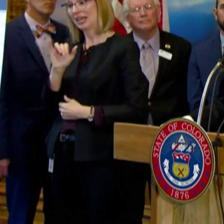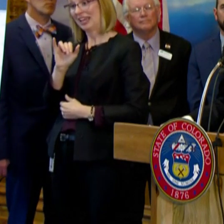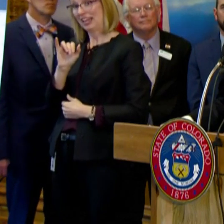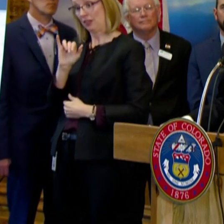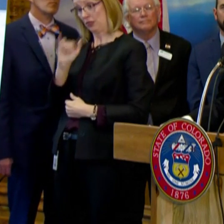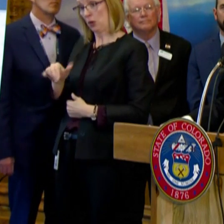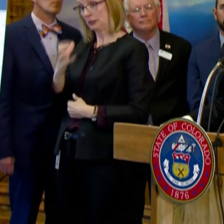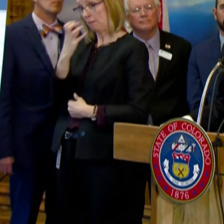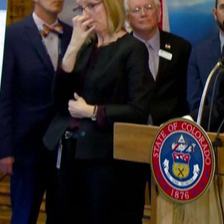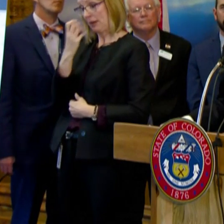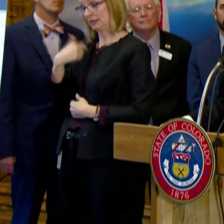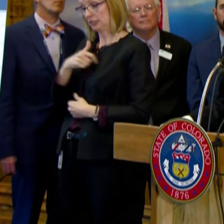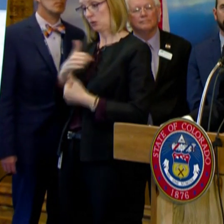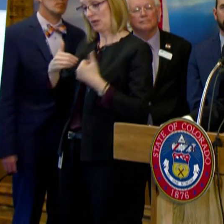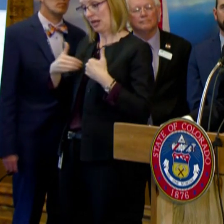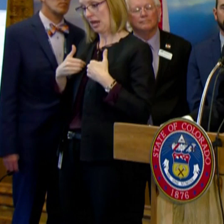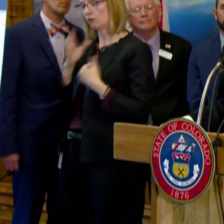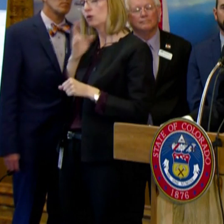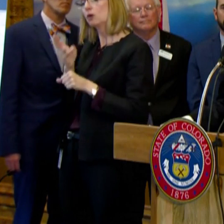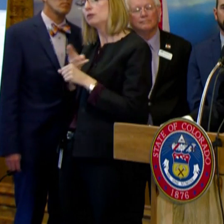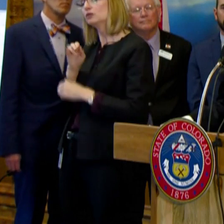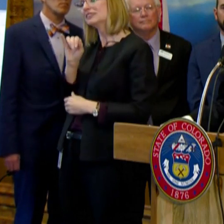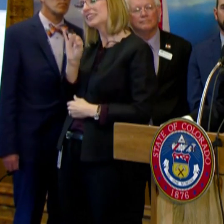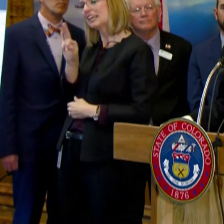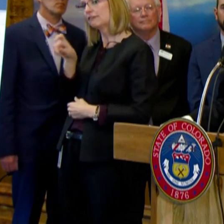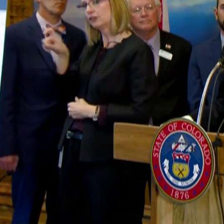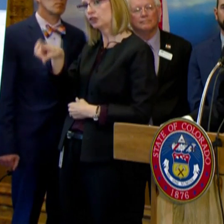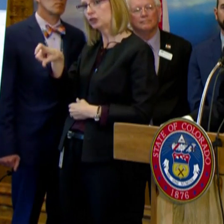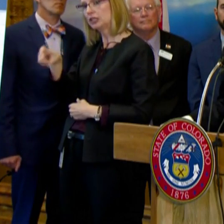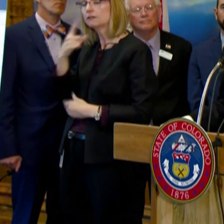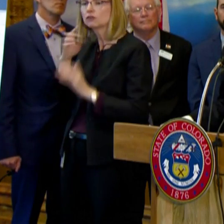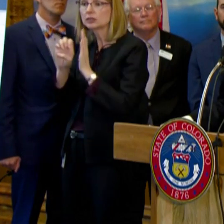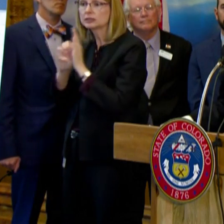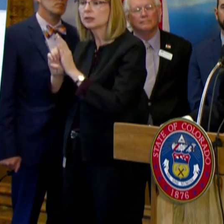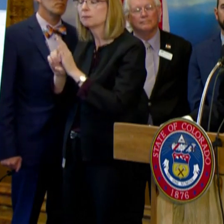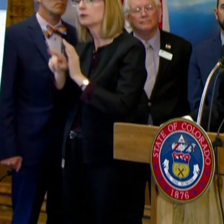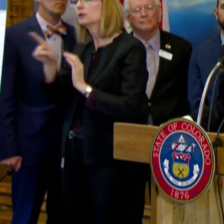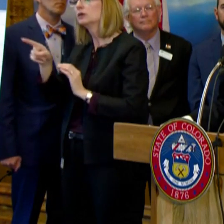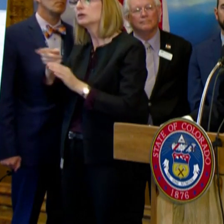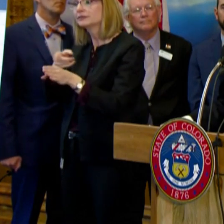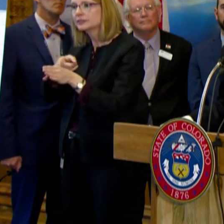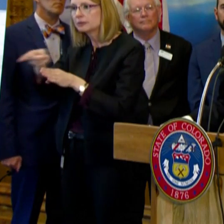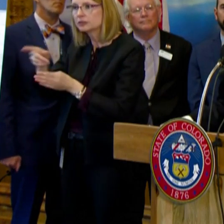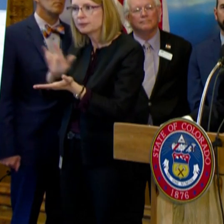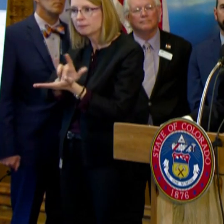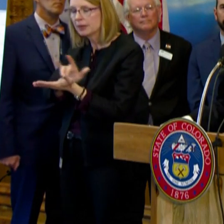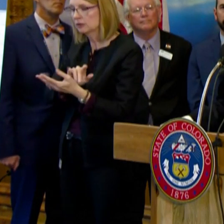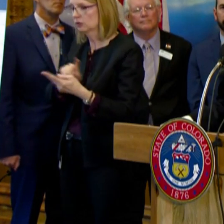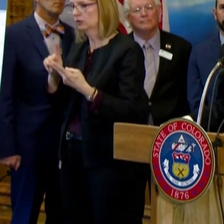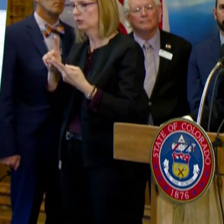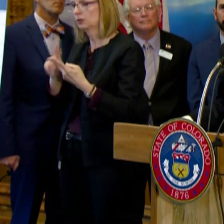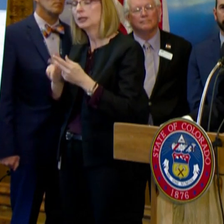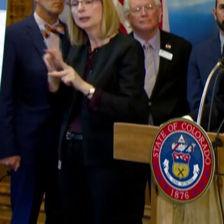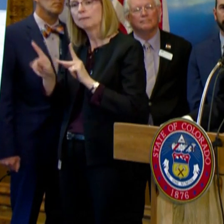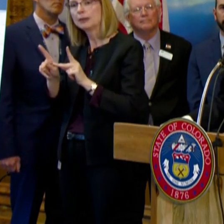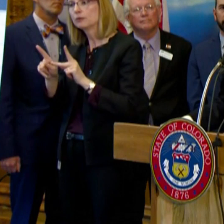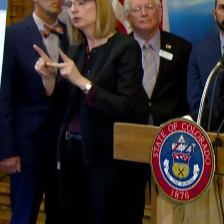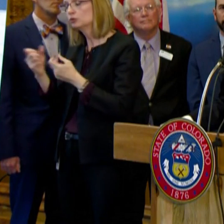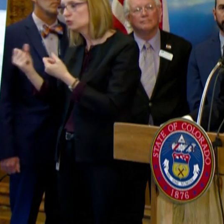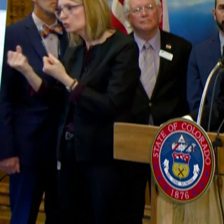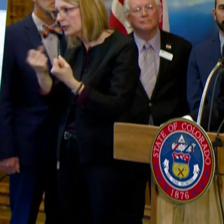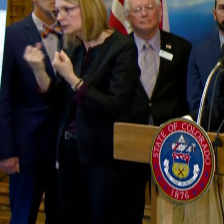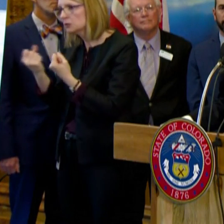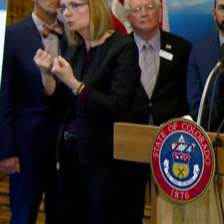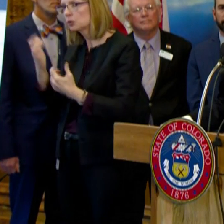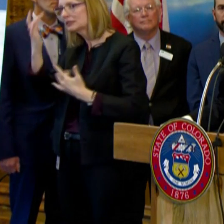to prevent the spread of virus. For those who are medical workers or involved with transporting or feeding those who are affected, we